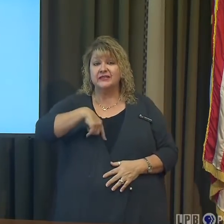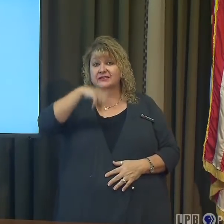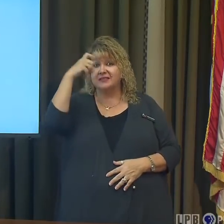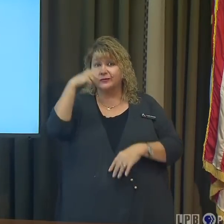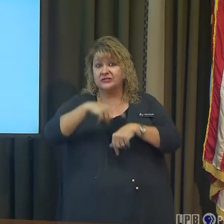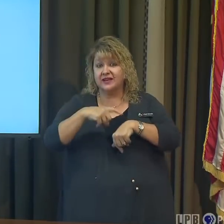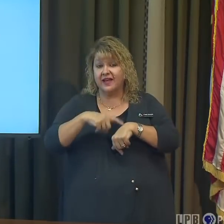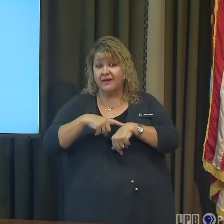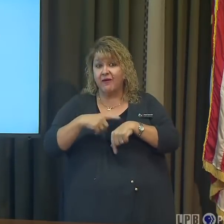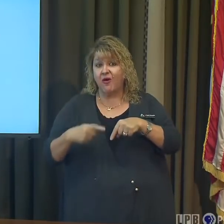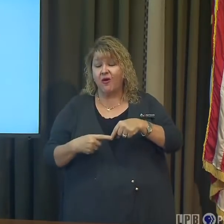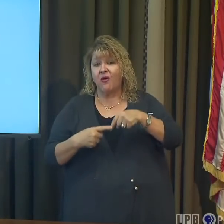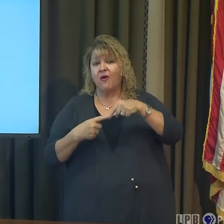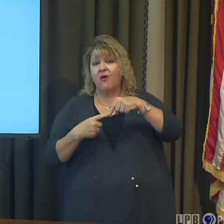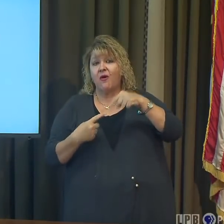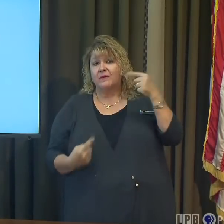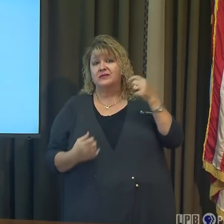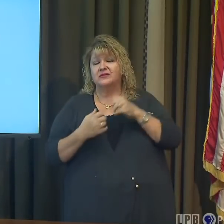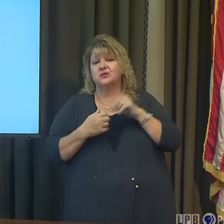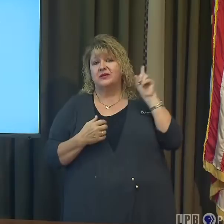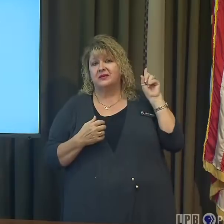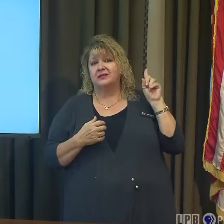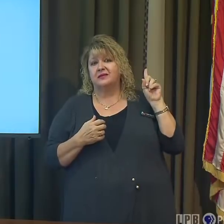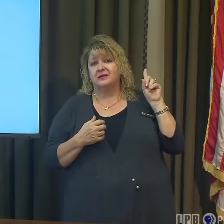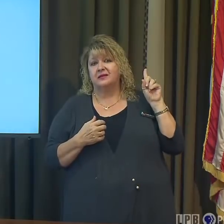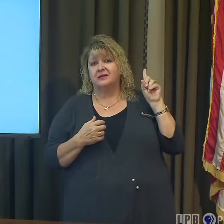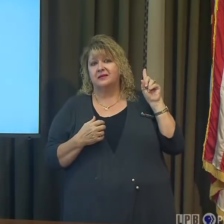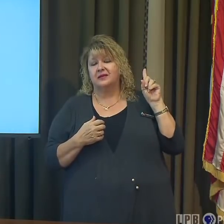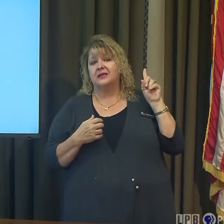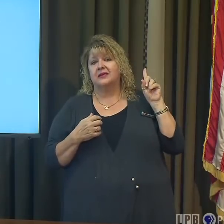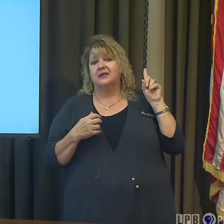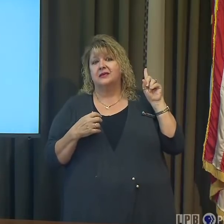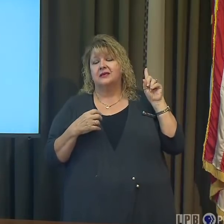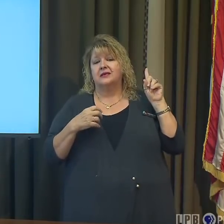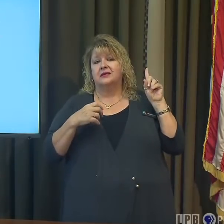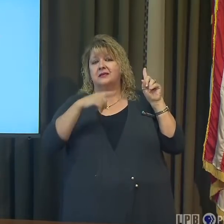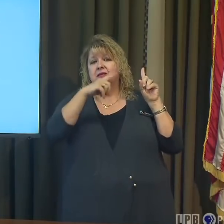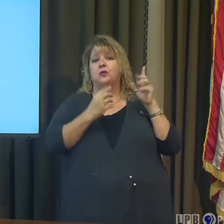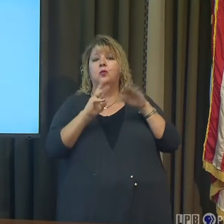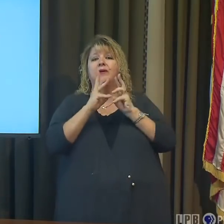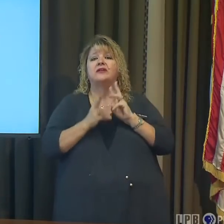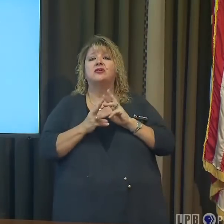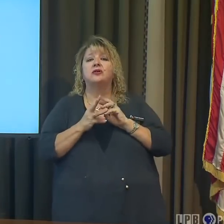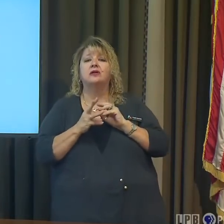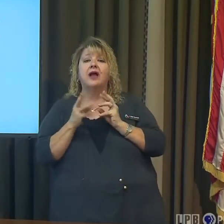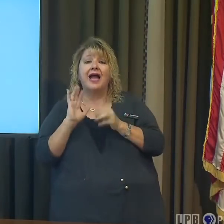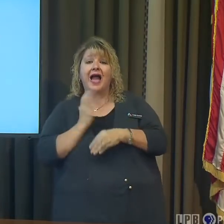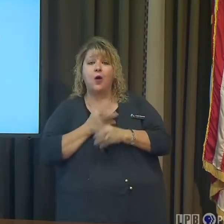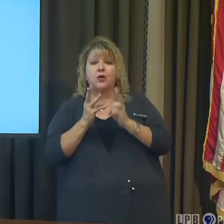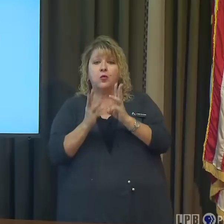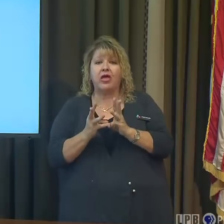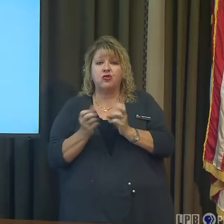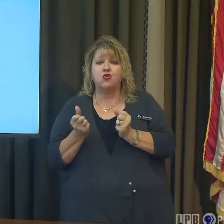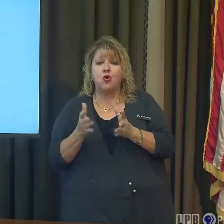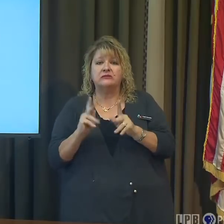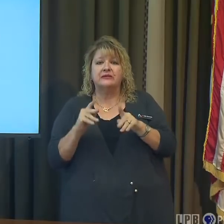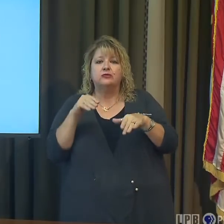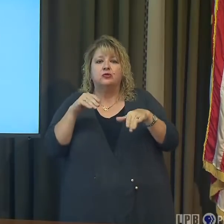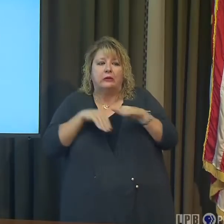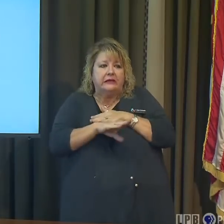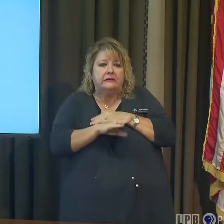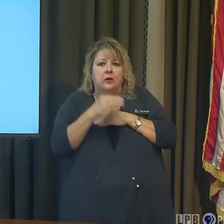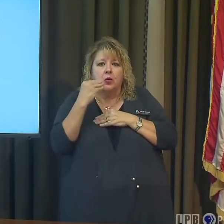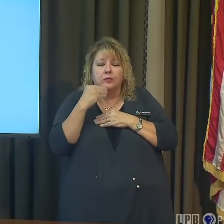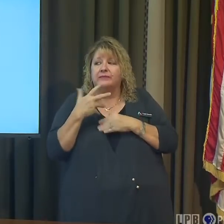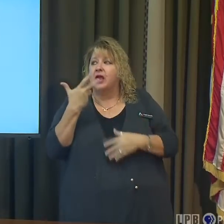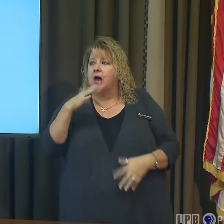up north in the winter, which is the weather drives people indoors. And today is going to be another really hot day. When